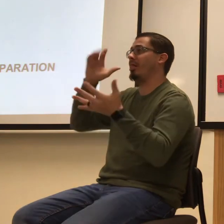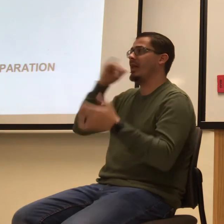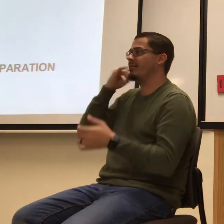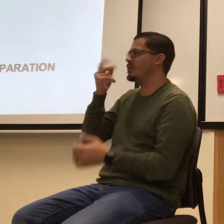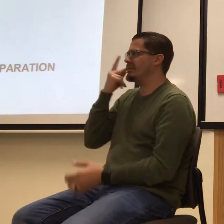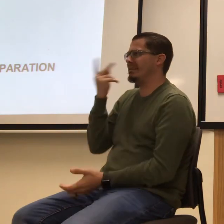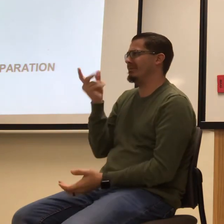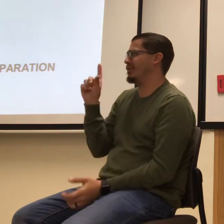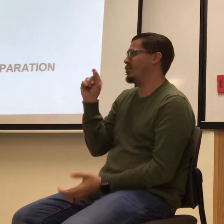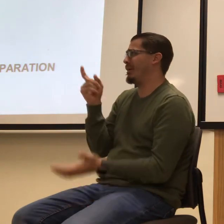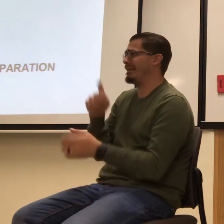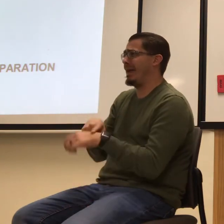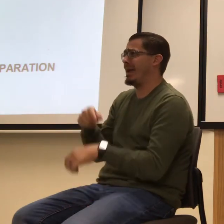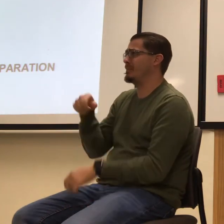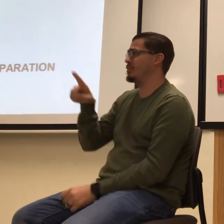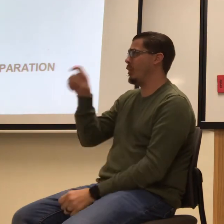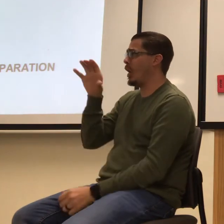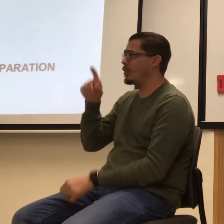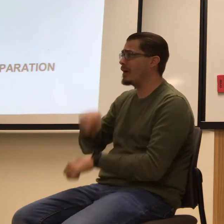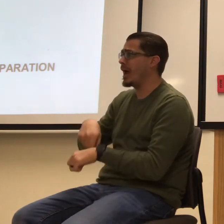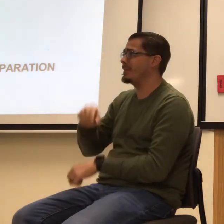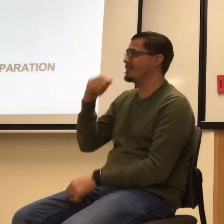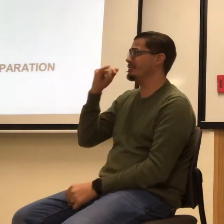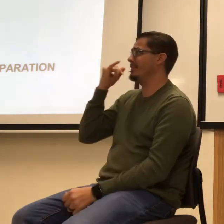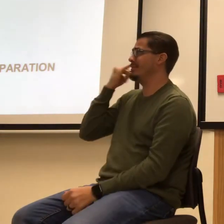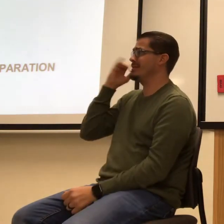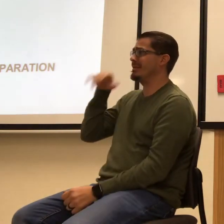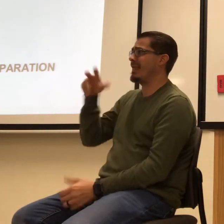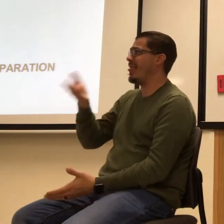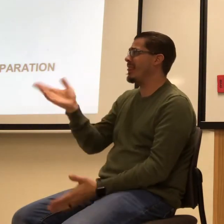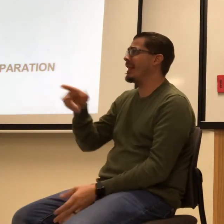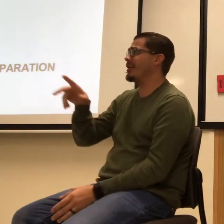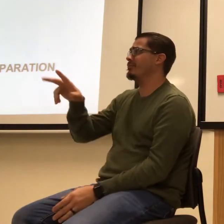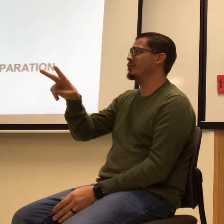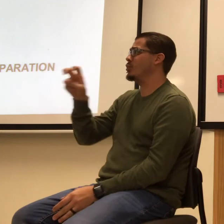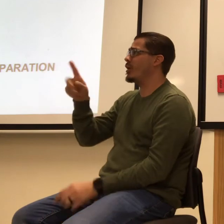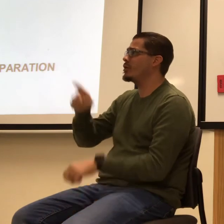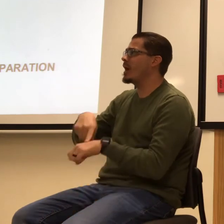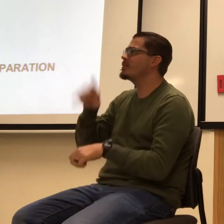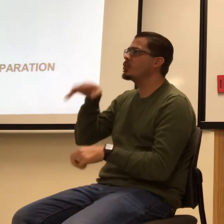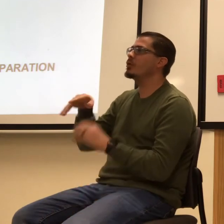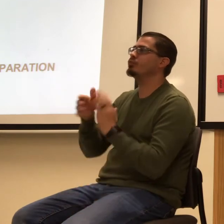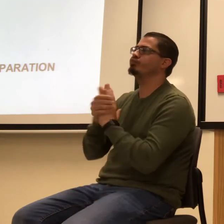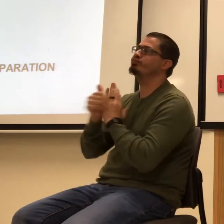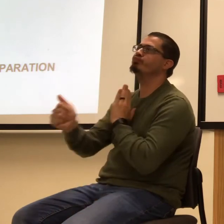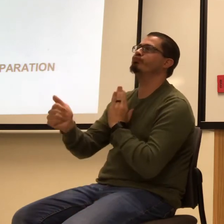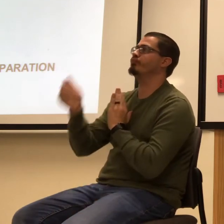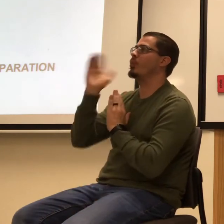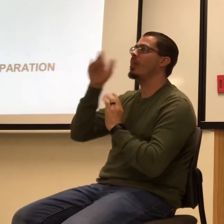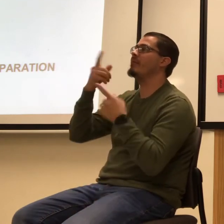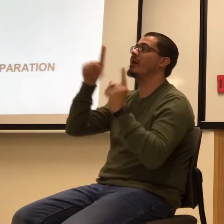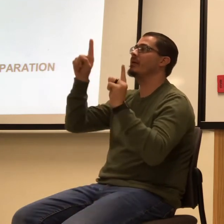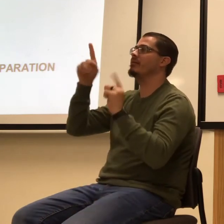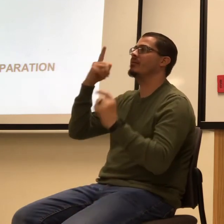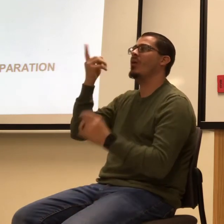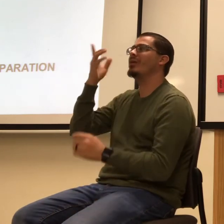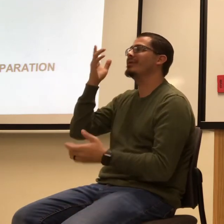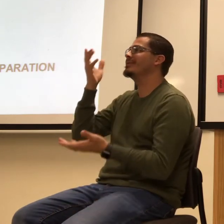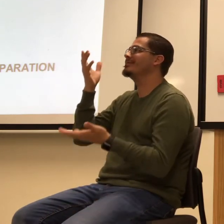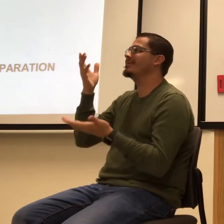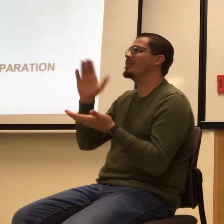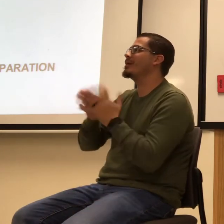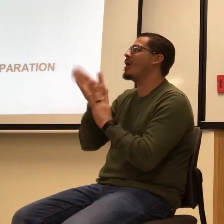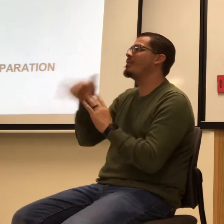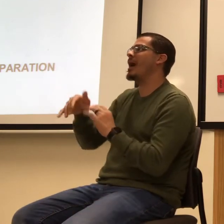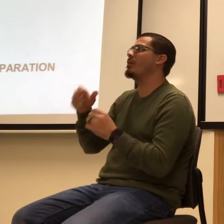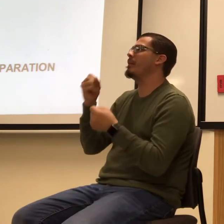20 times, if you've seen it 100 times, if you've seen it 200 times, you're gonna be very effective. But you only get that with years of